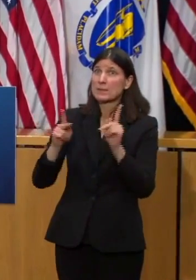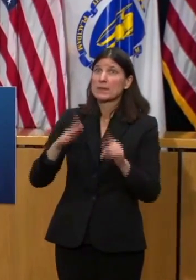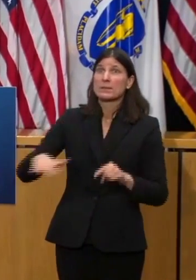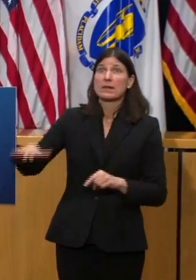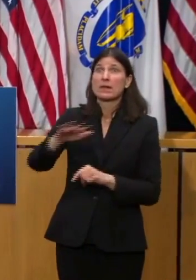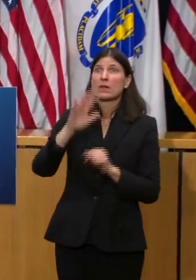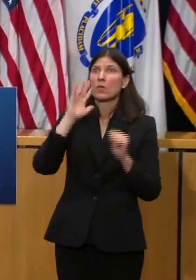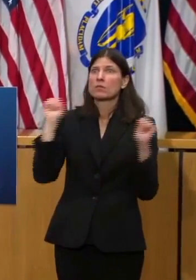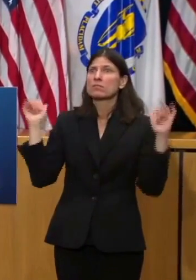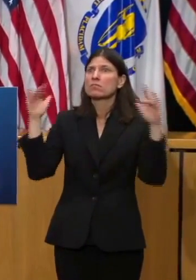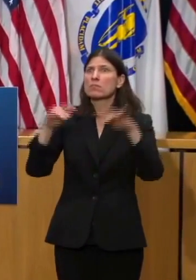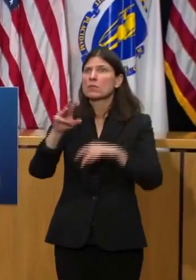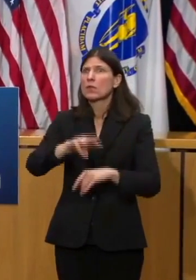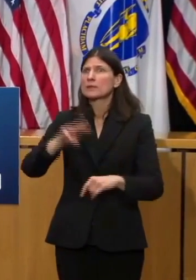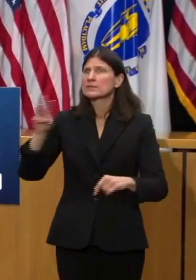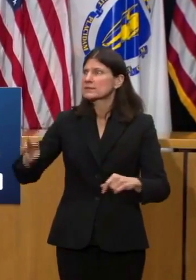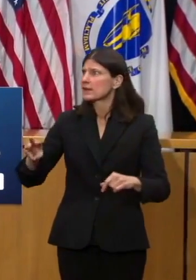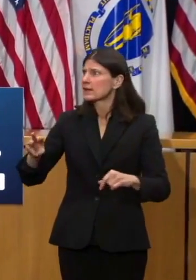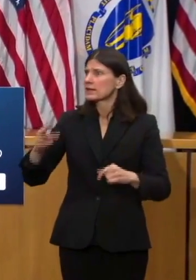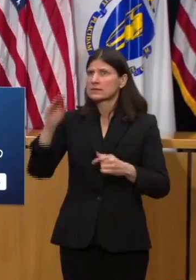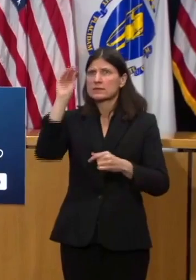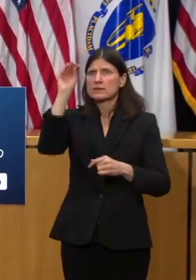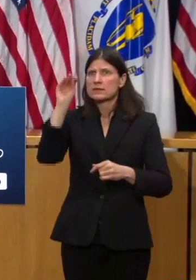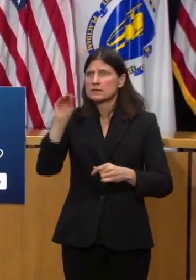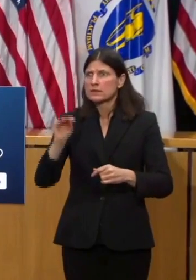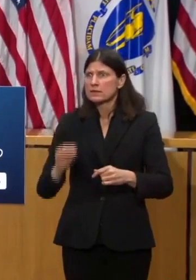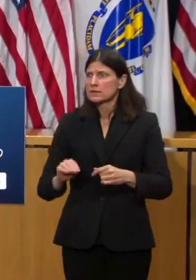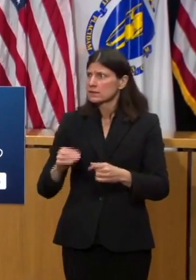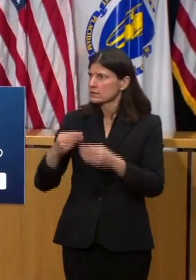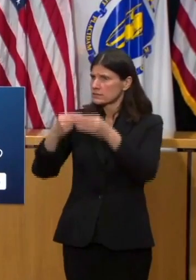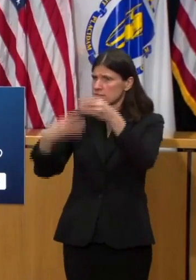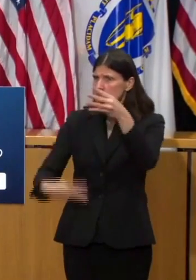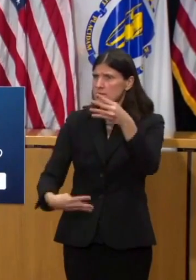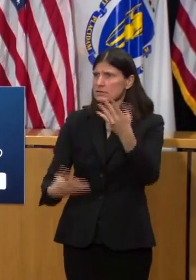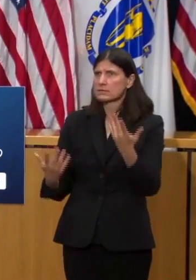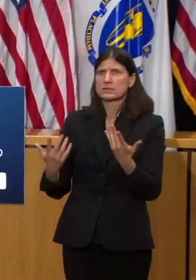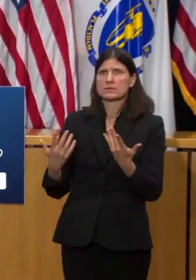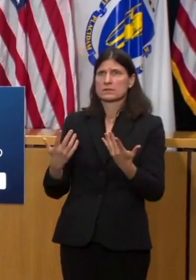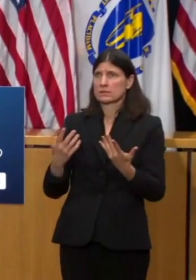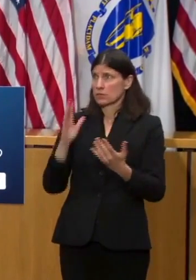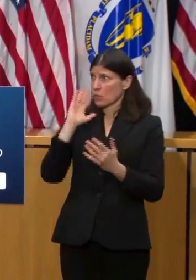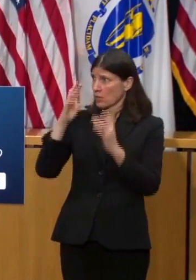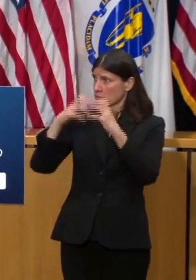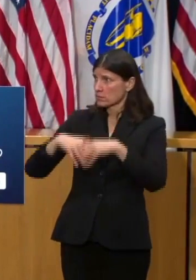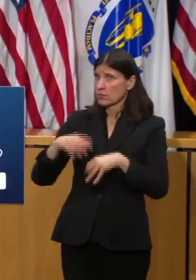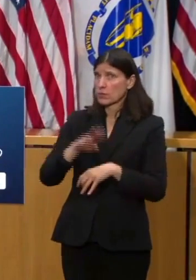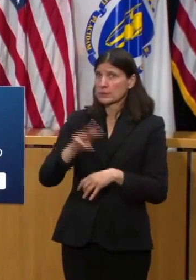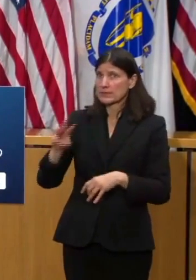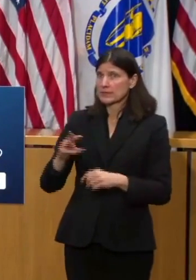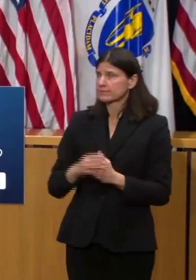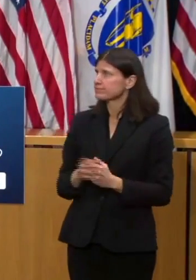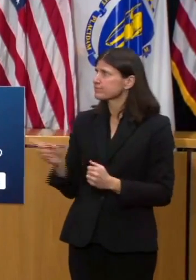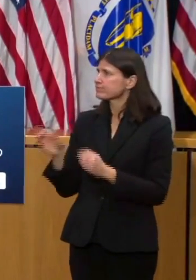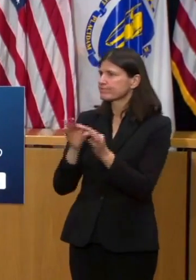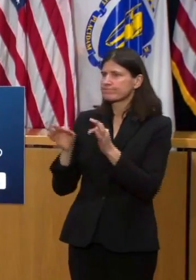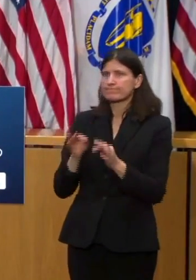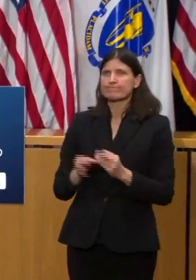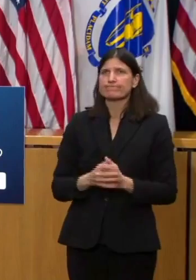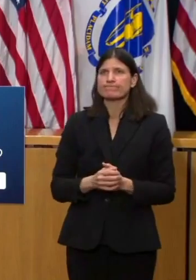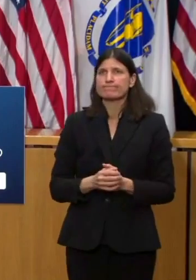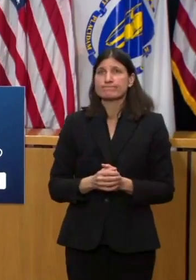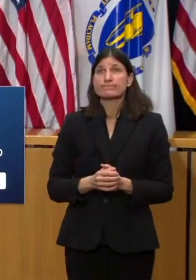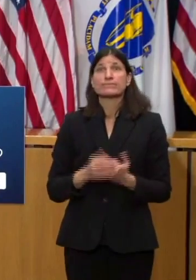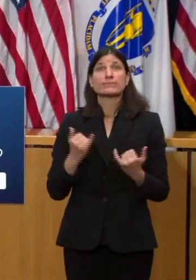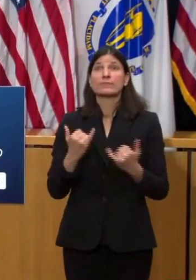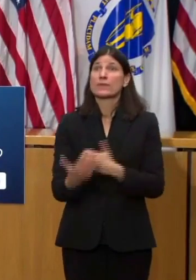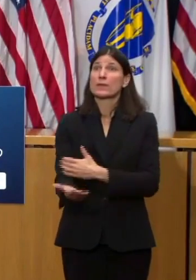on? I think we had, after this story broke earlier today, I think we had 250,000 visits to